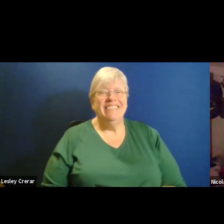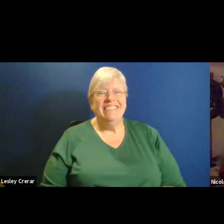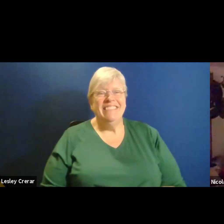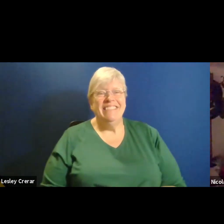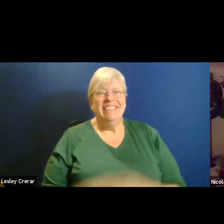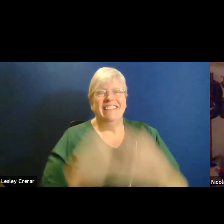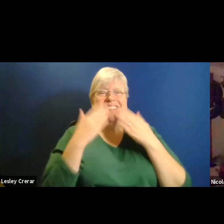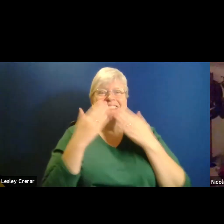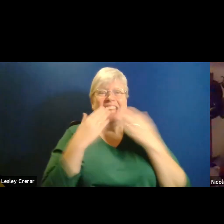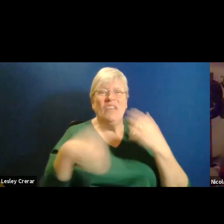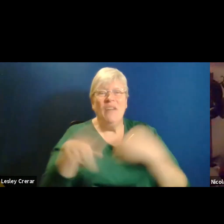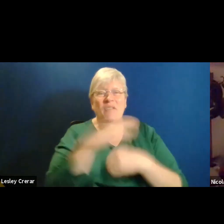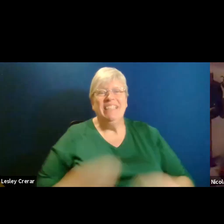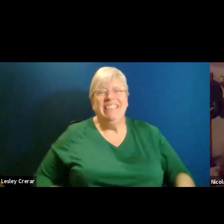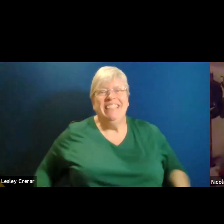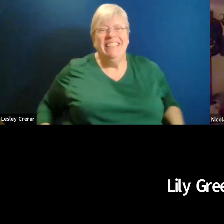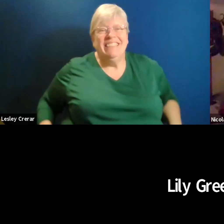Thank you, everybody.